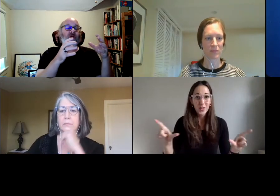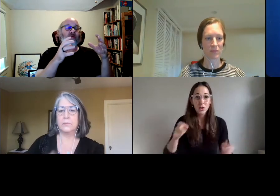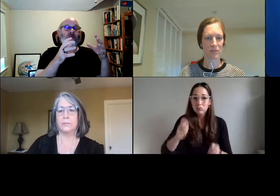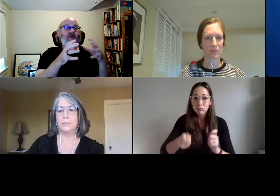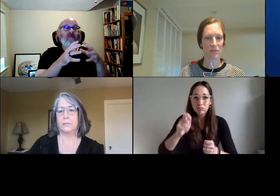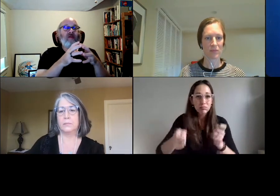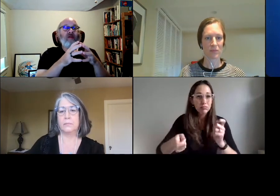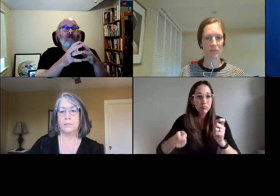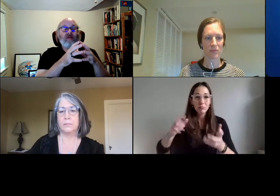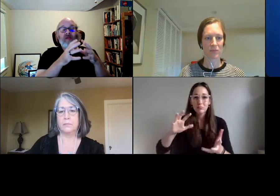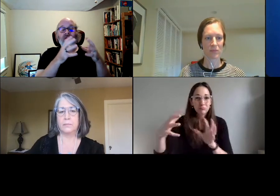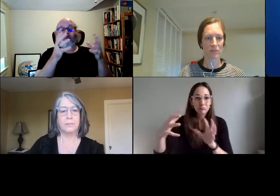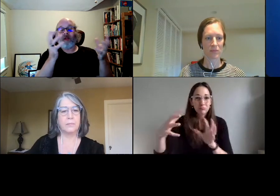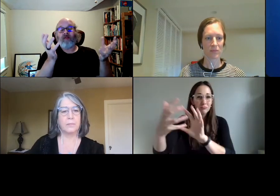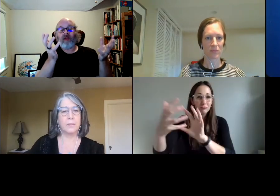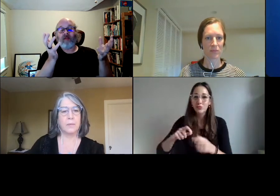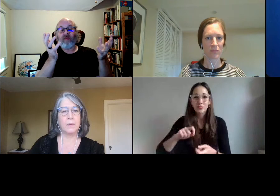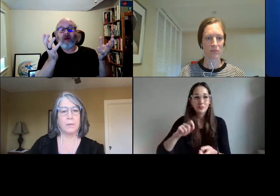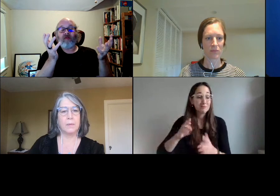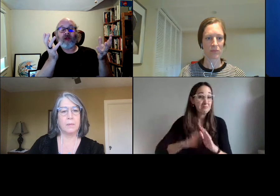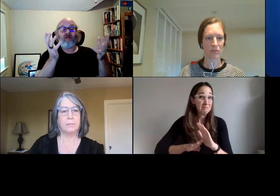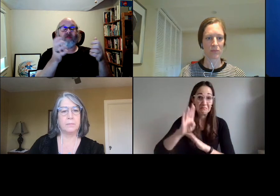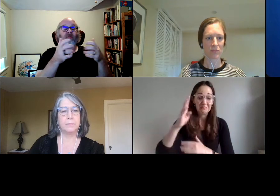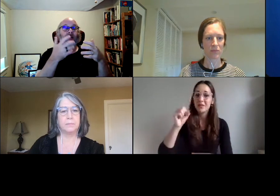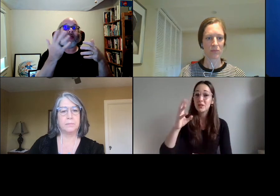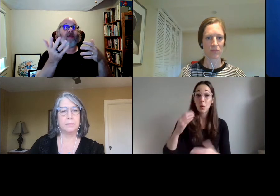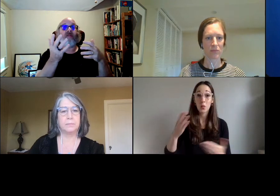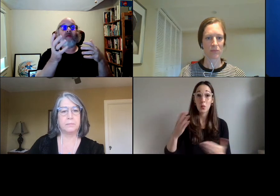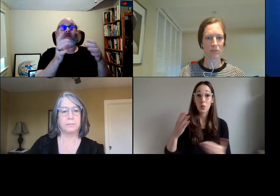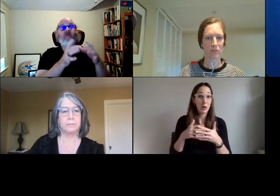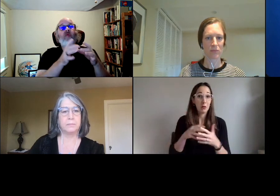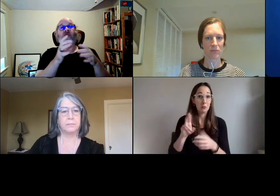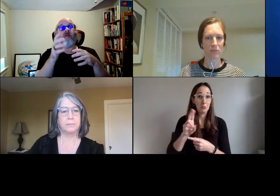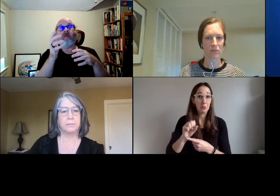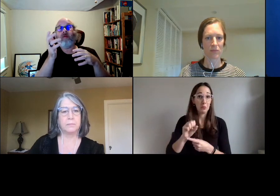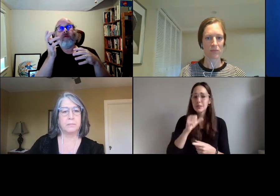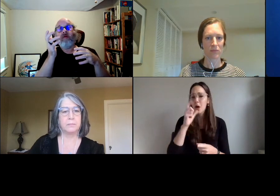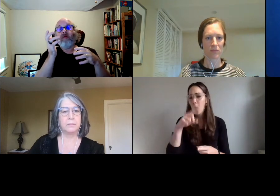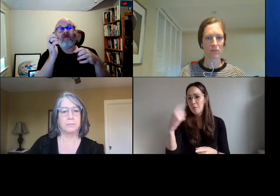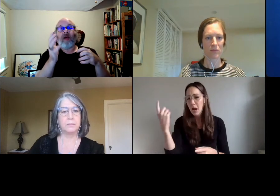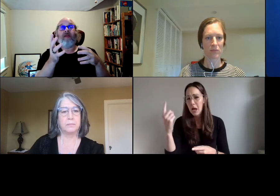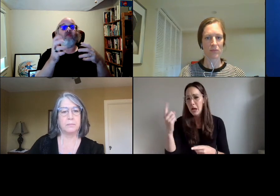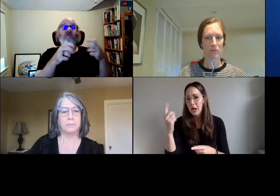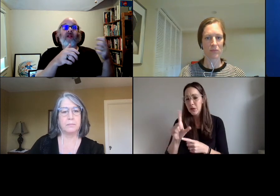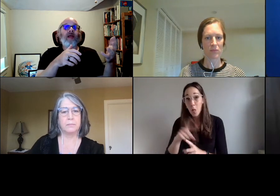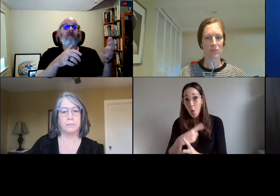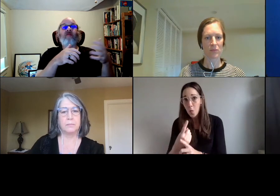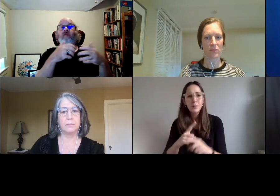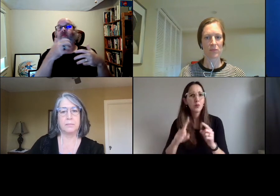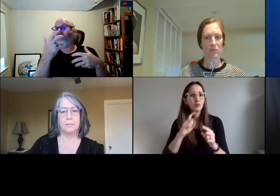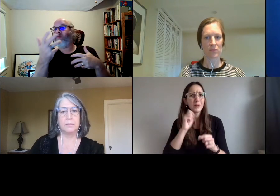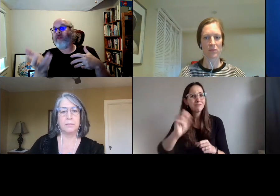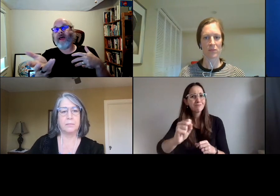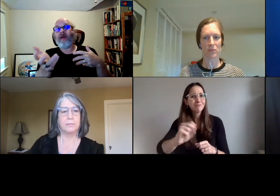So even in a place like the US, not just Black ASL, but even regional signs, regional languages,